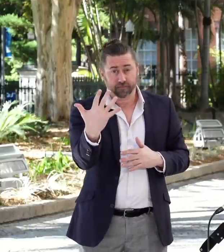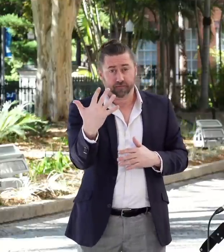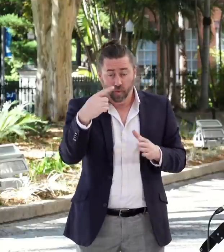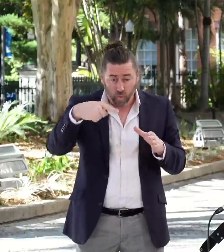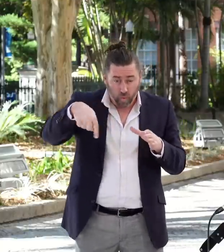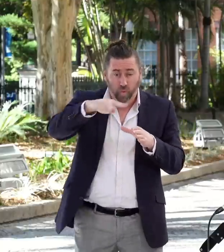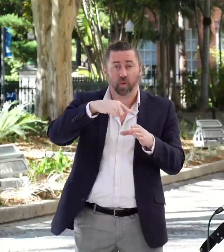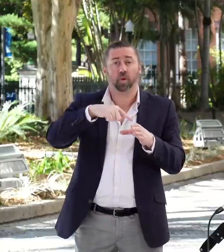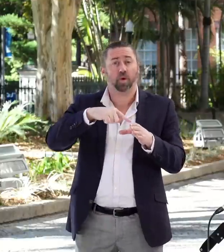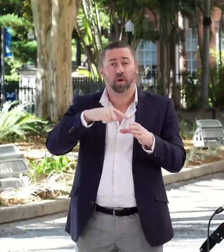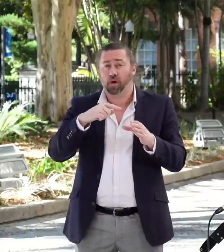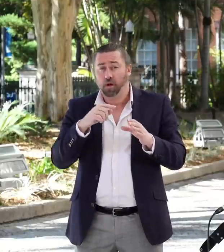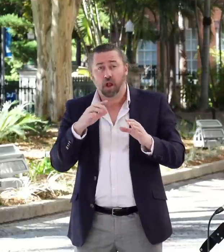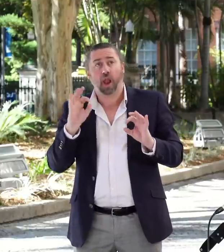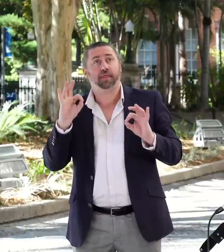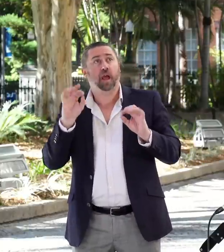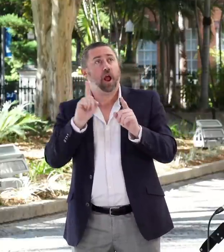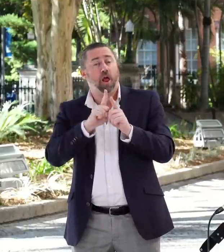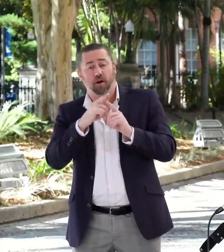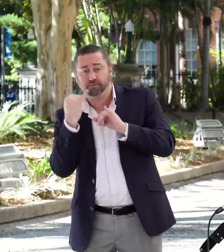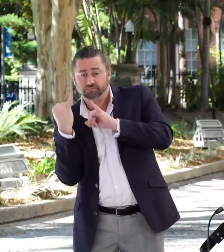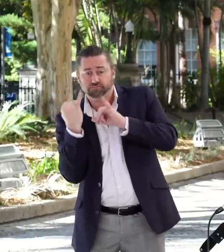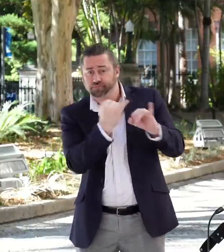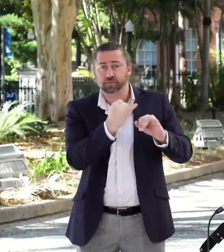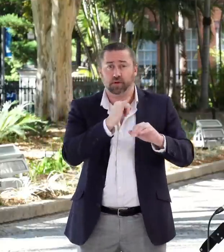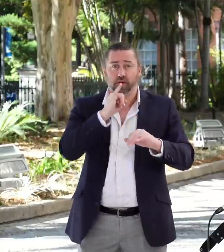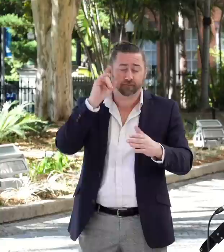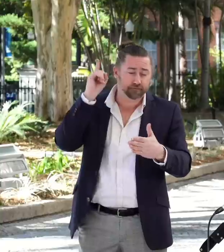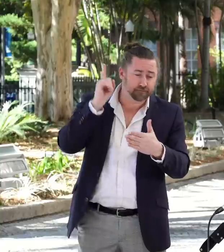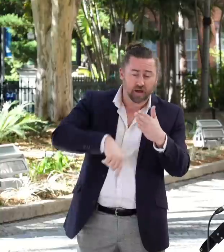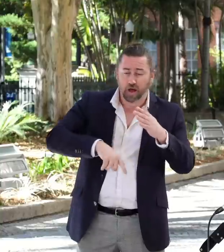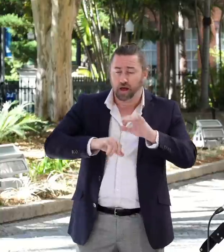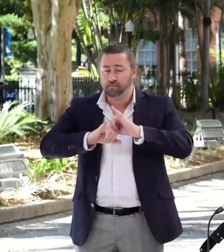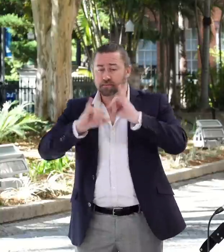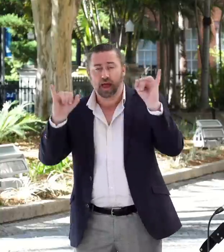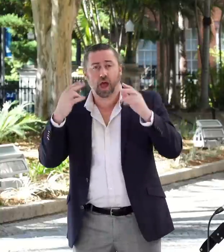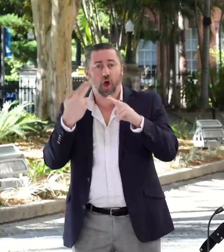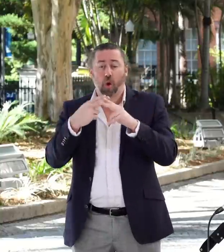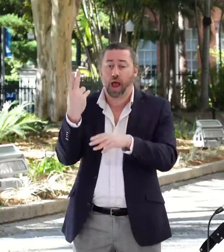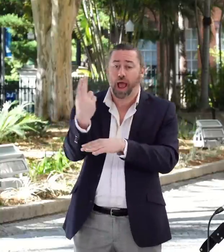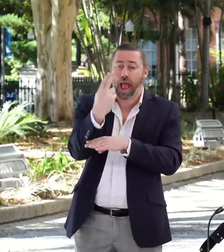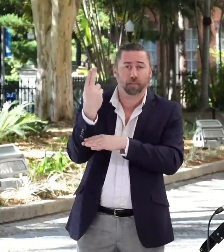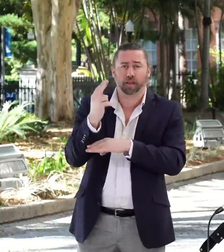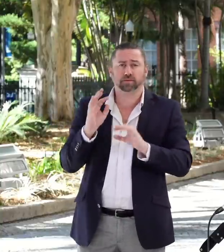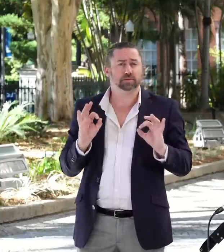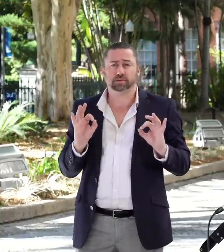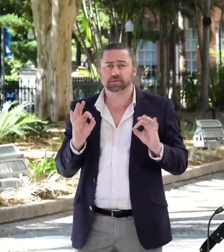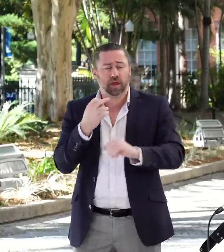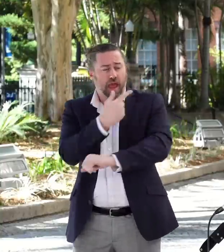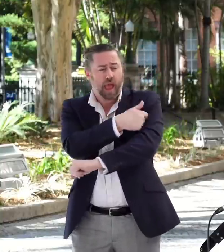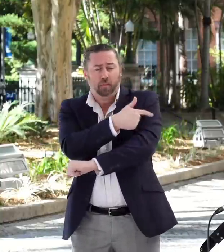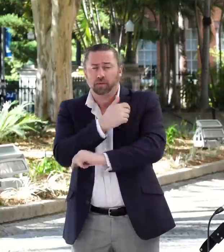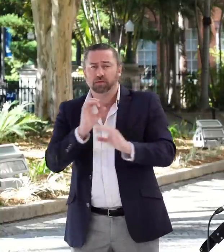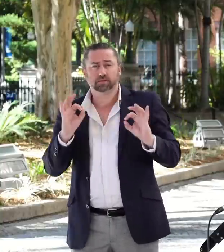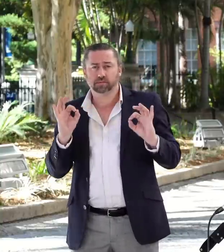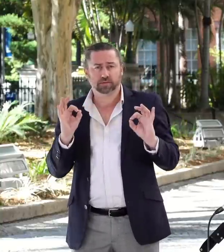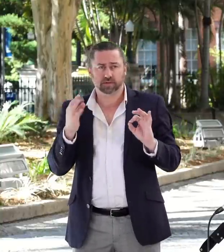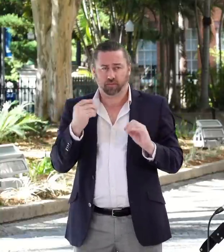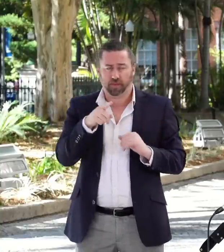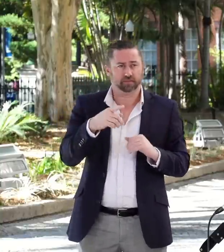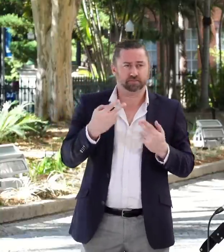has been a finding made that they directly relate to any delay in ambulance arrivals that led to their